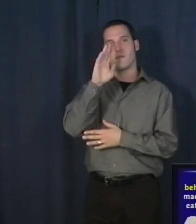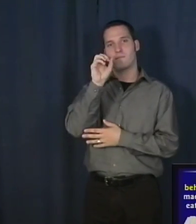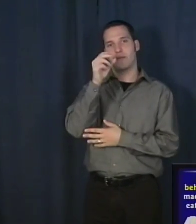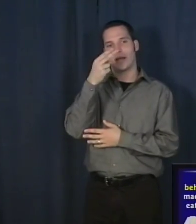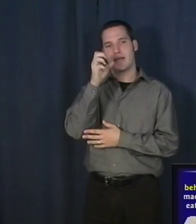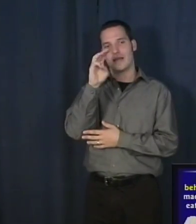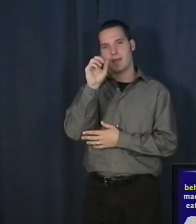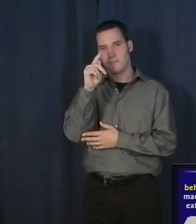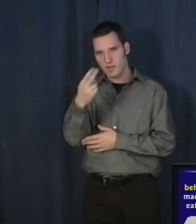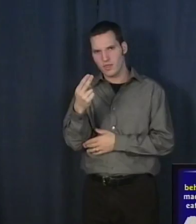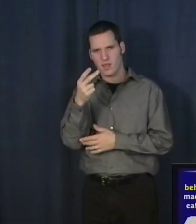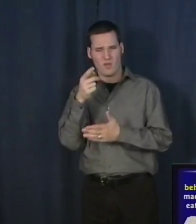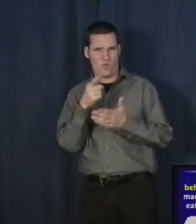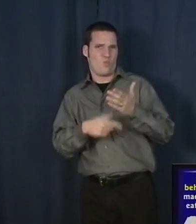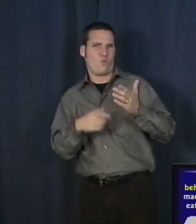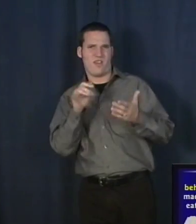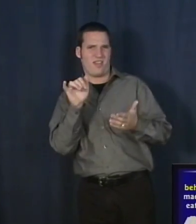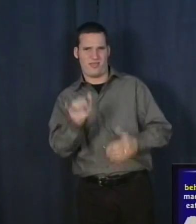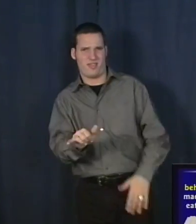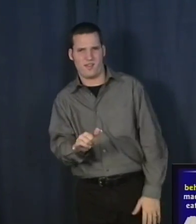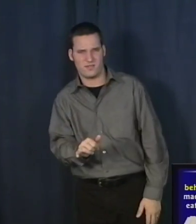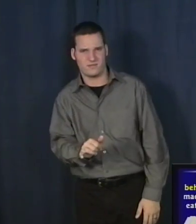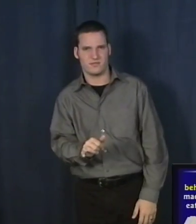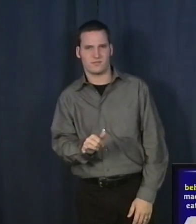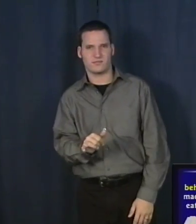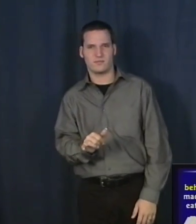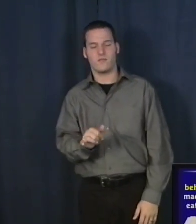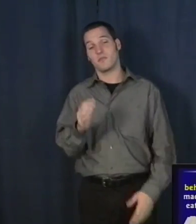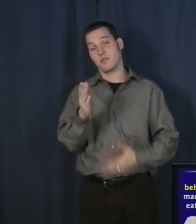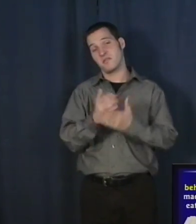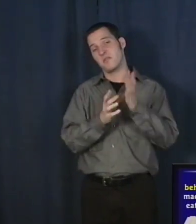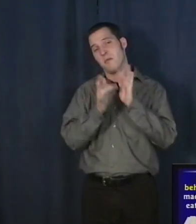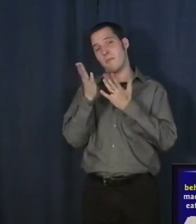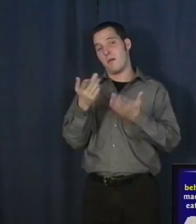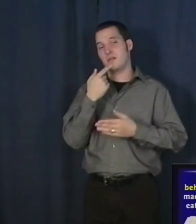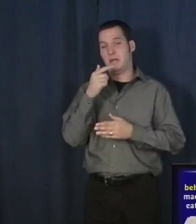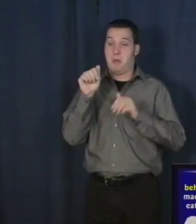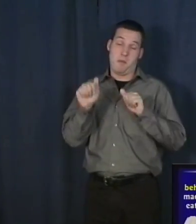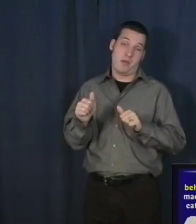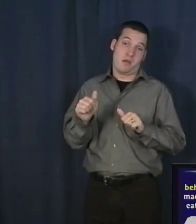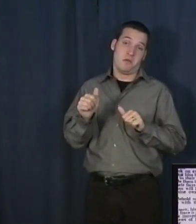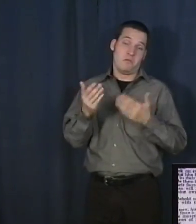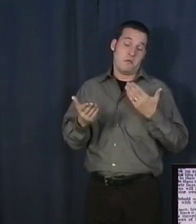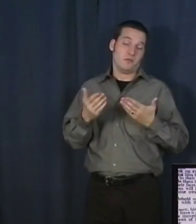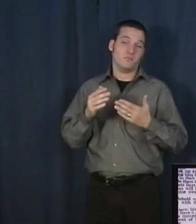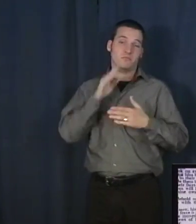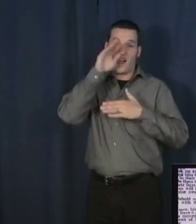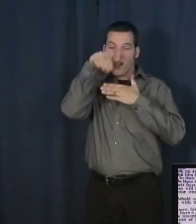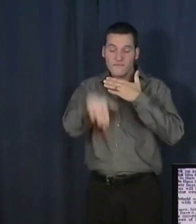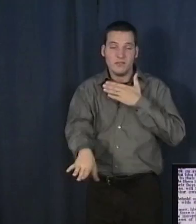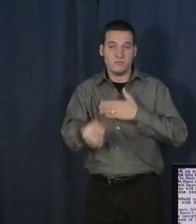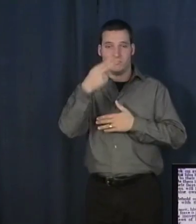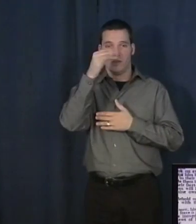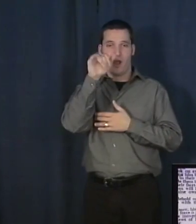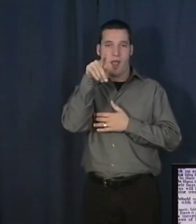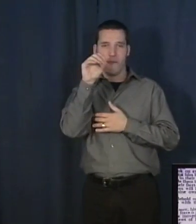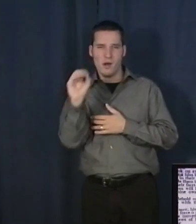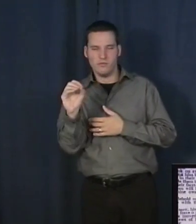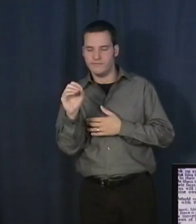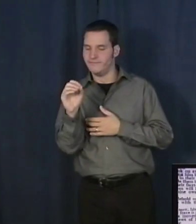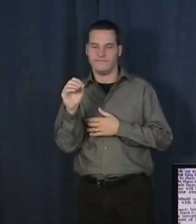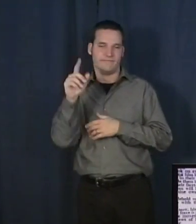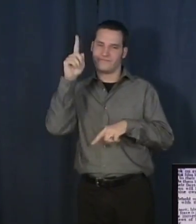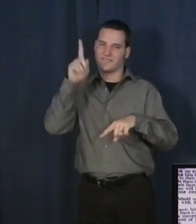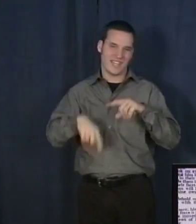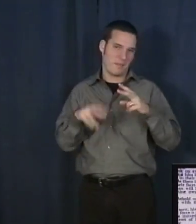Behemoth. Now what on earth is a behemoth? Some reference Bibles say it could be the elephant or hippopotamus. No,